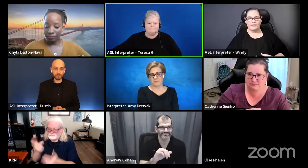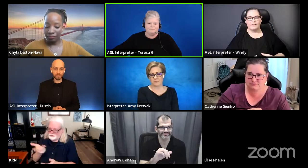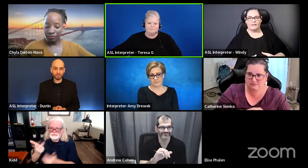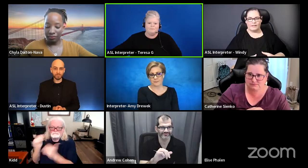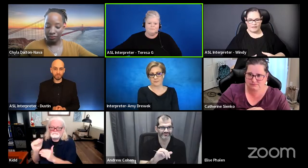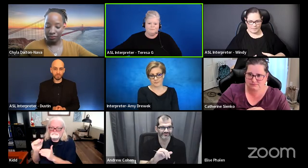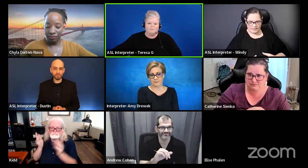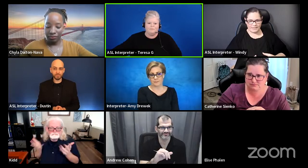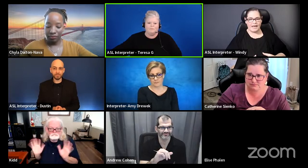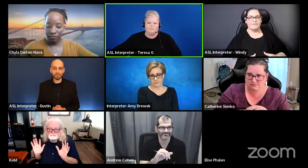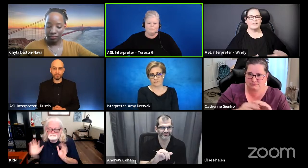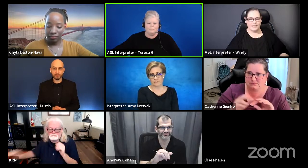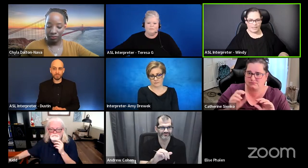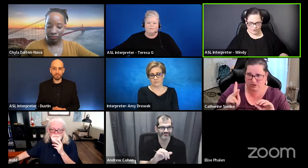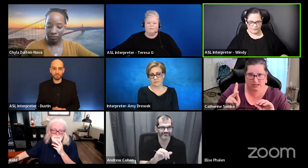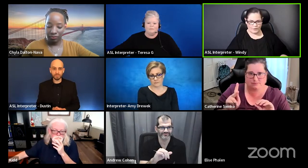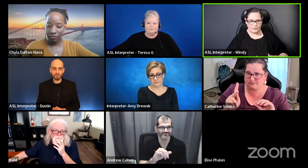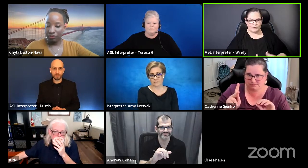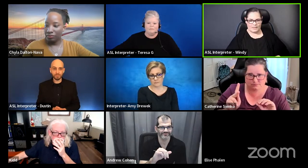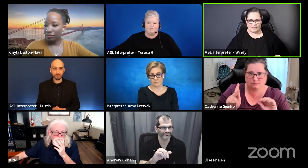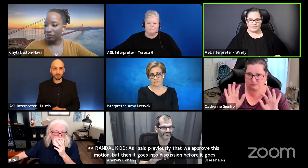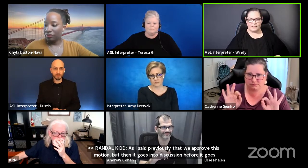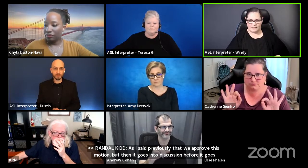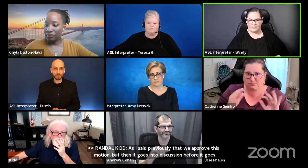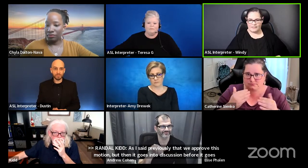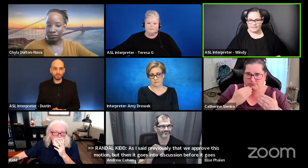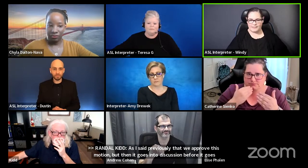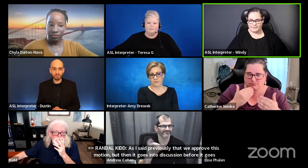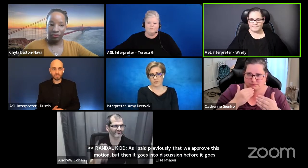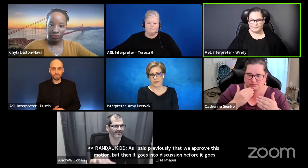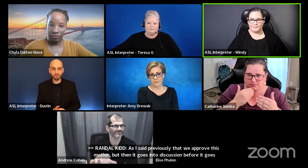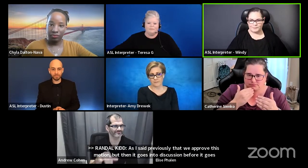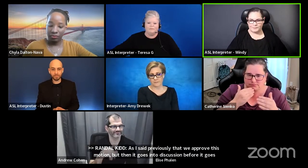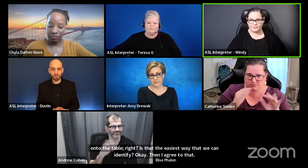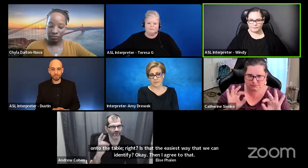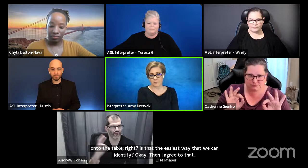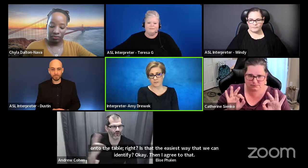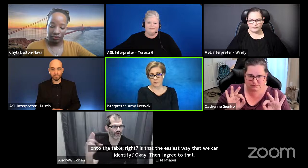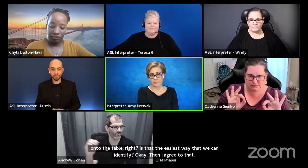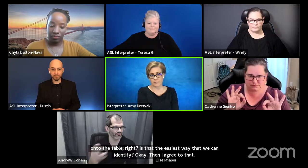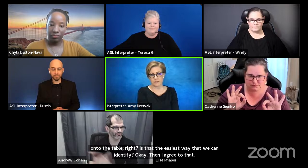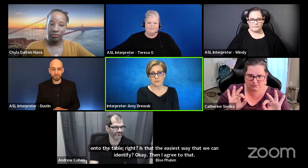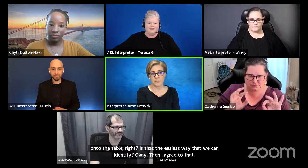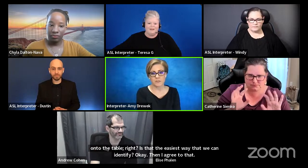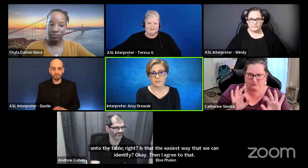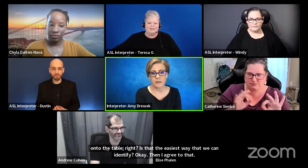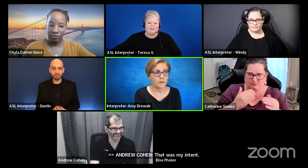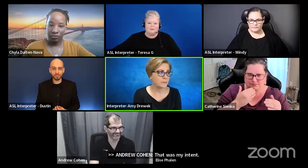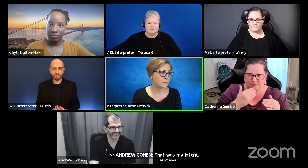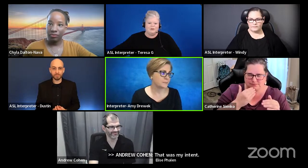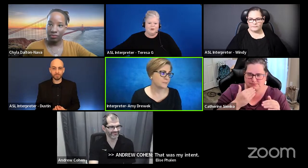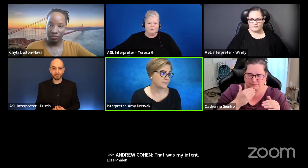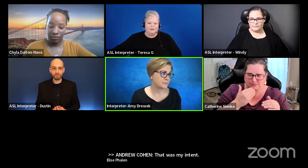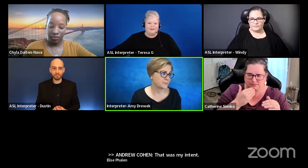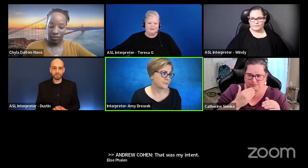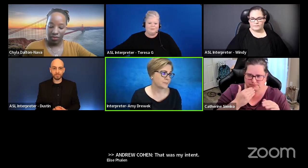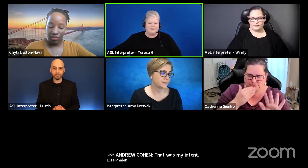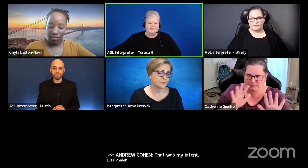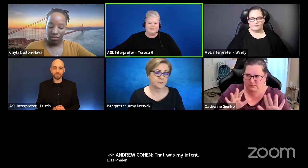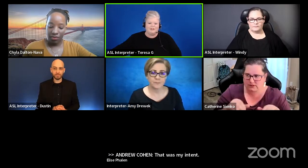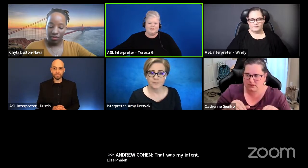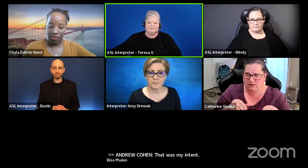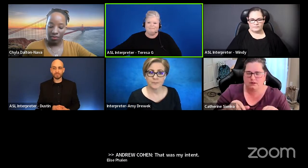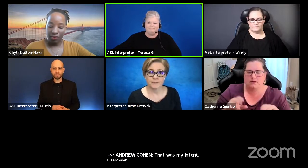discussion. Have a discussion of those 3 candidates. Yeah. Great. Sounds good. Yeah, this is Commissioner Cienko. Cohen. That's